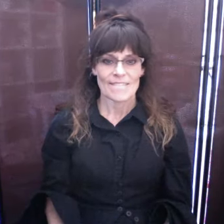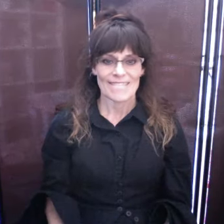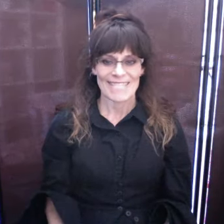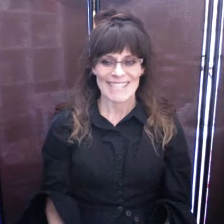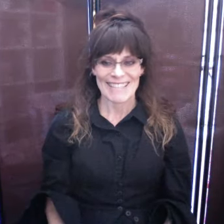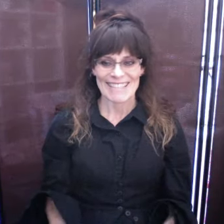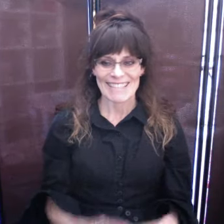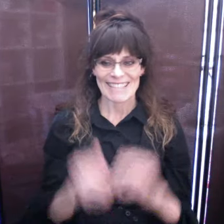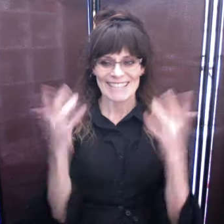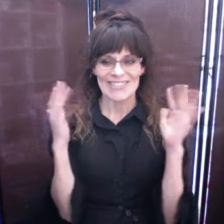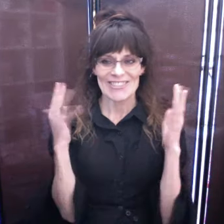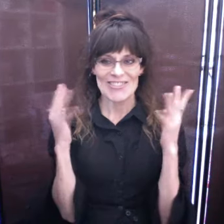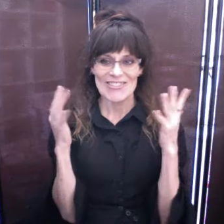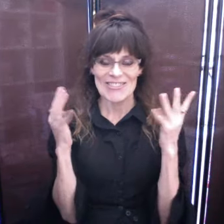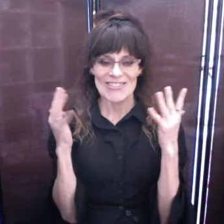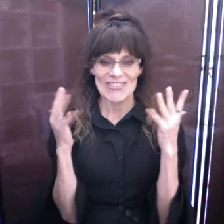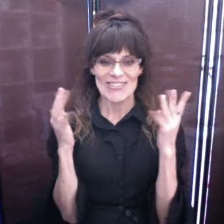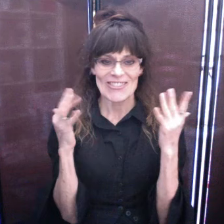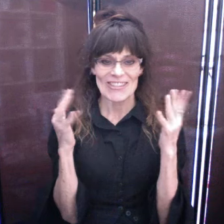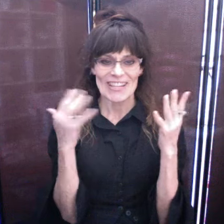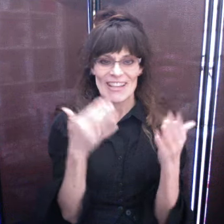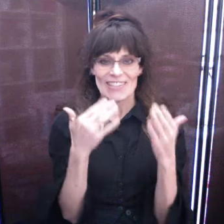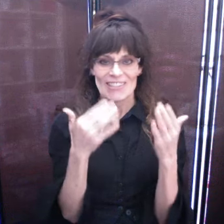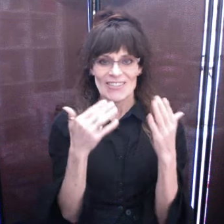Thanks so much, Jeff. Really appreciate your talk.